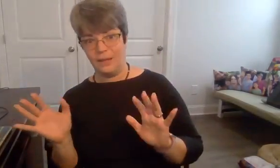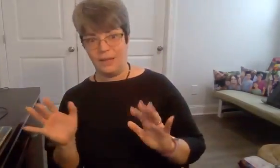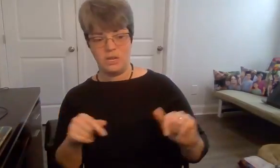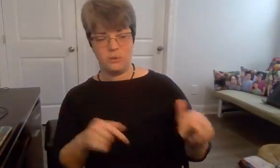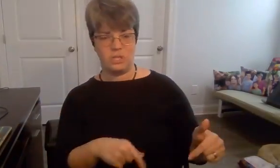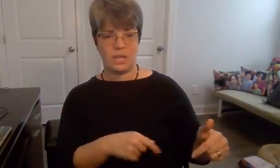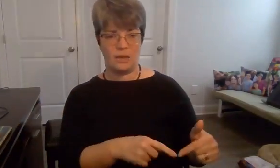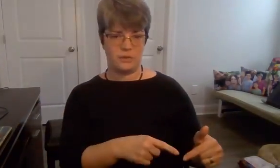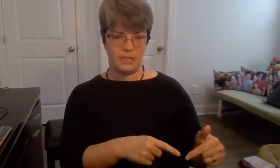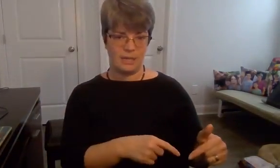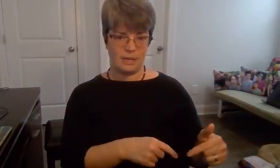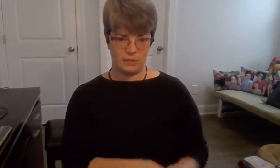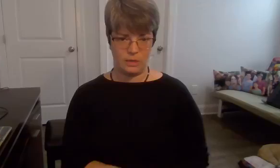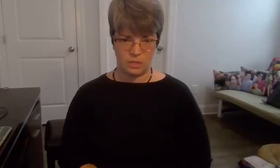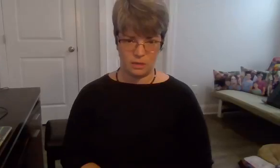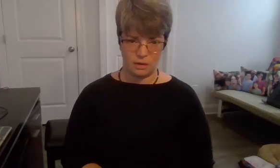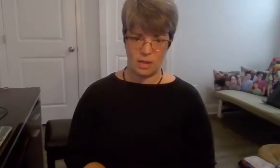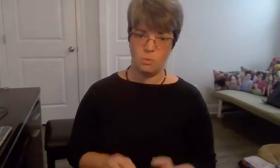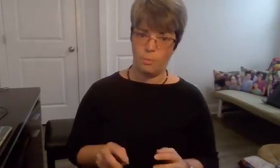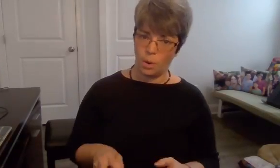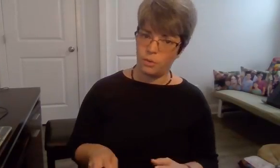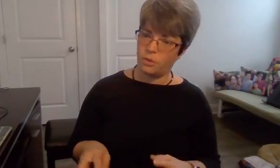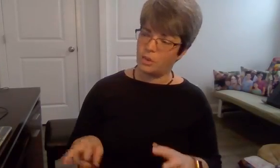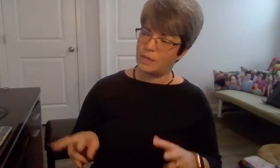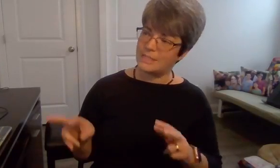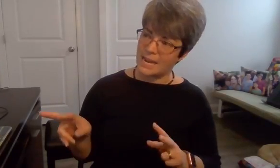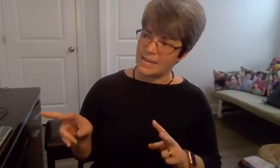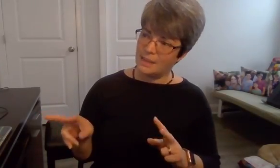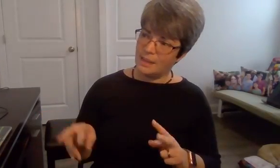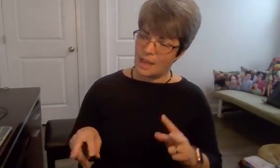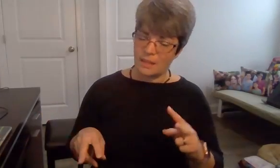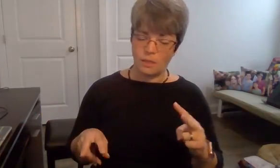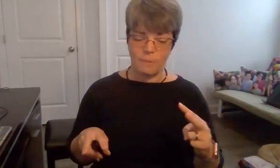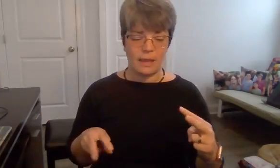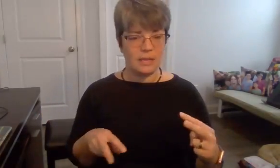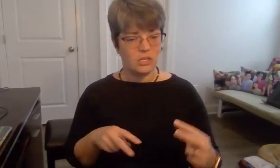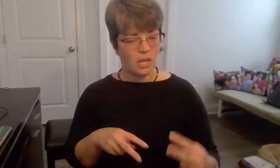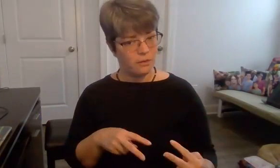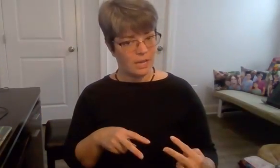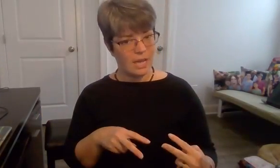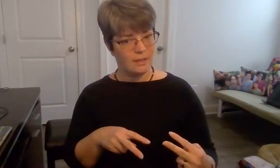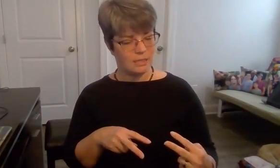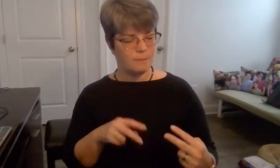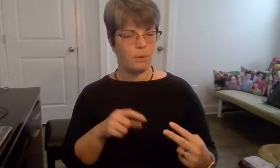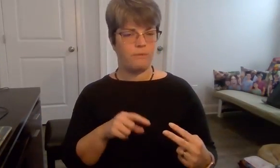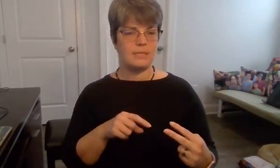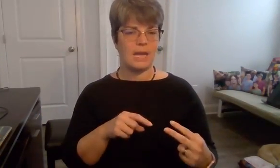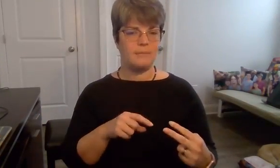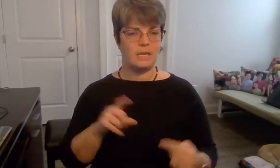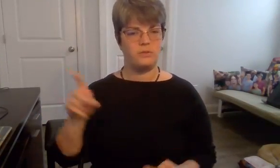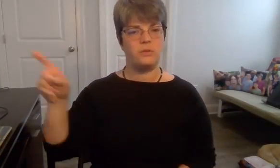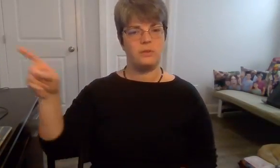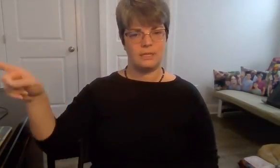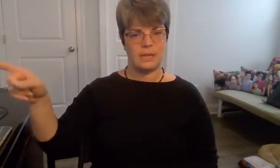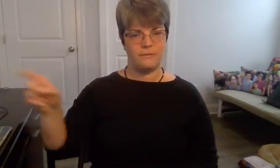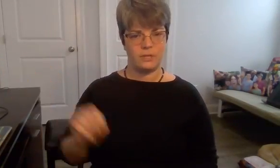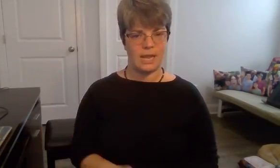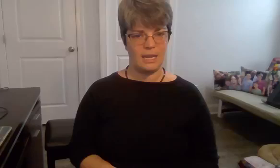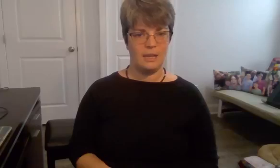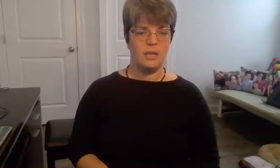and you and the child are sitting next to each other, and you both look at daddy and then look back at each other again. That's the perfect time to introduce the sign for daddy.